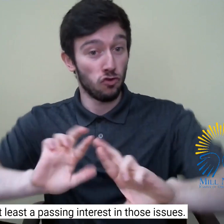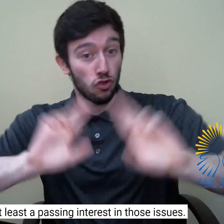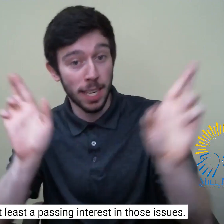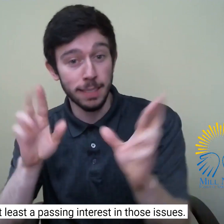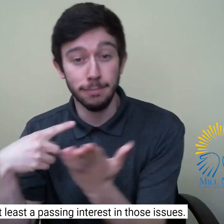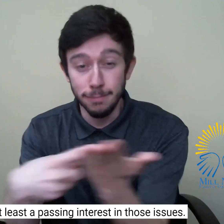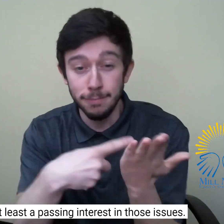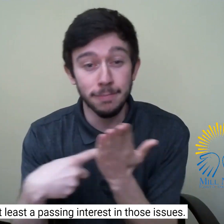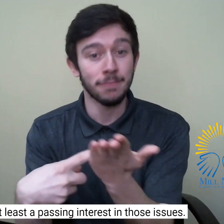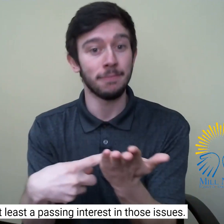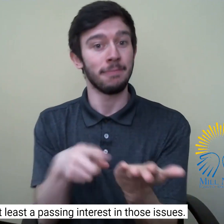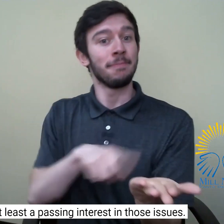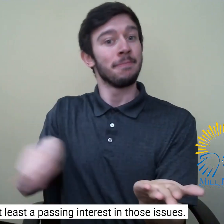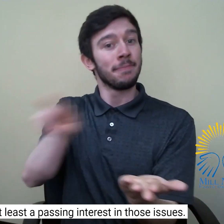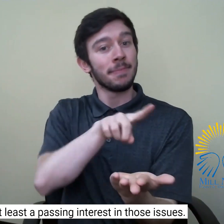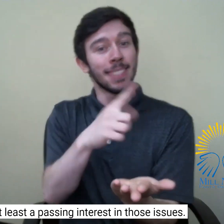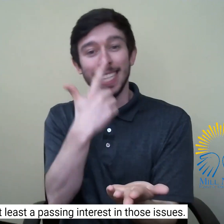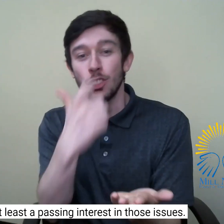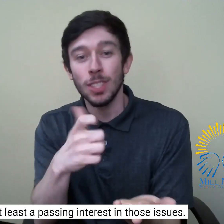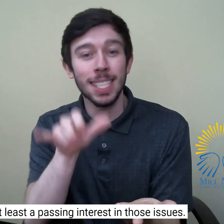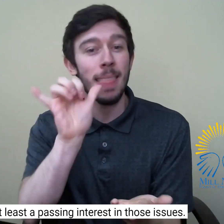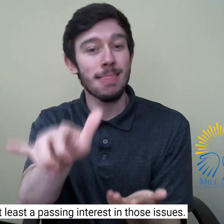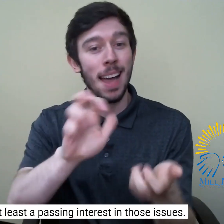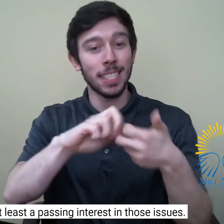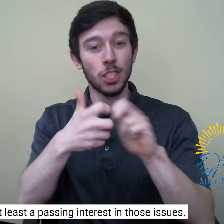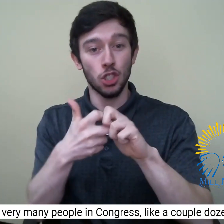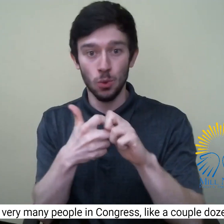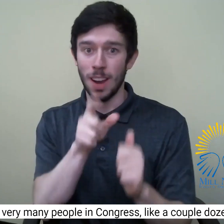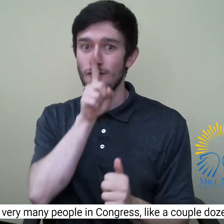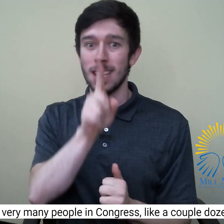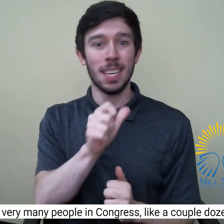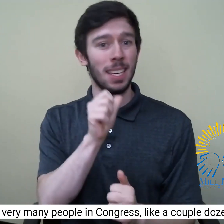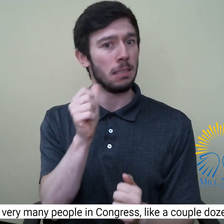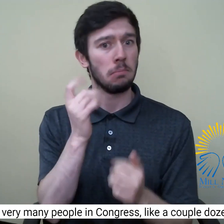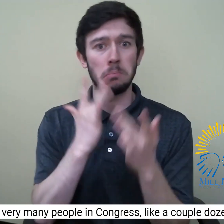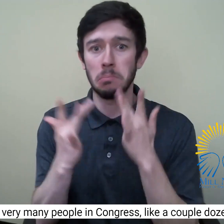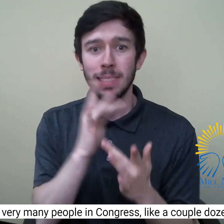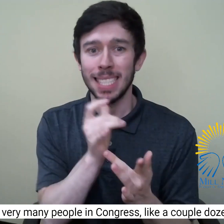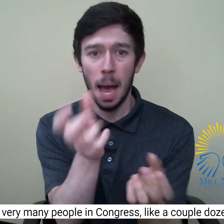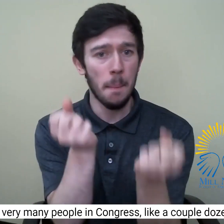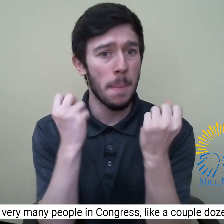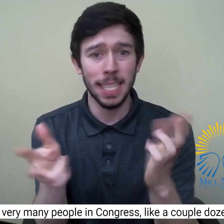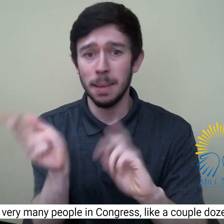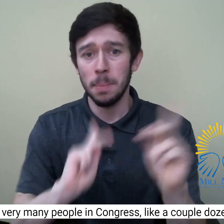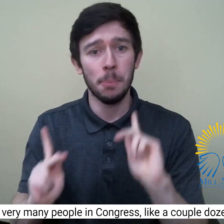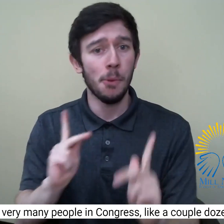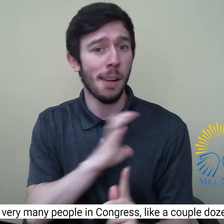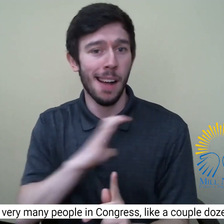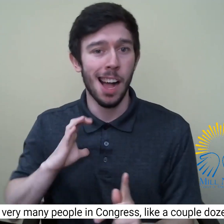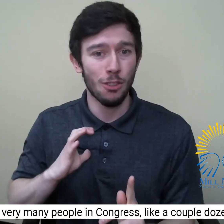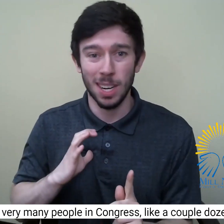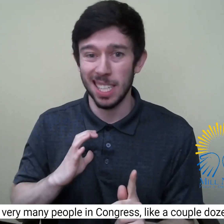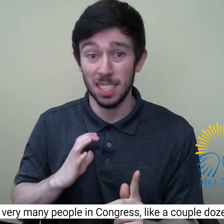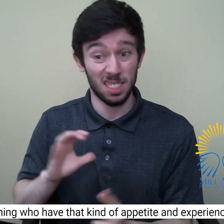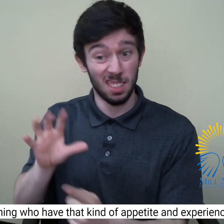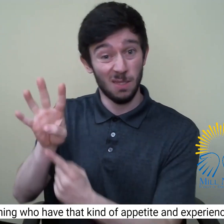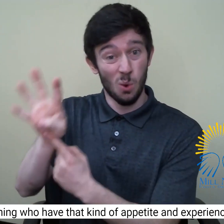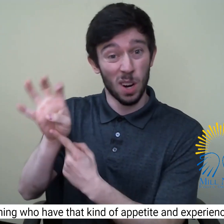least a passing interest in those issues. And there really aren't very many people in Congress, like in a couple dozen out of 400